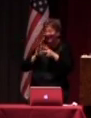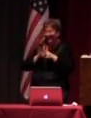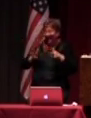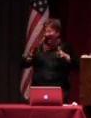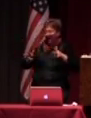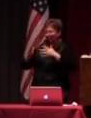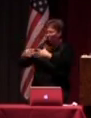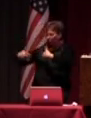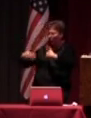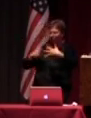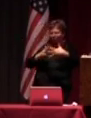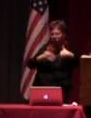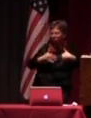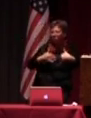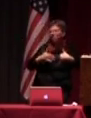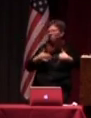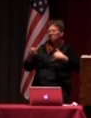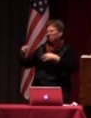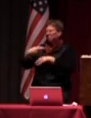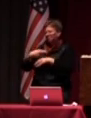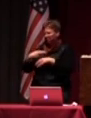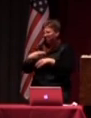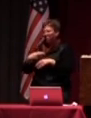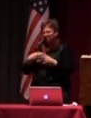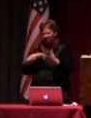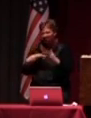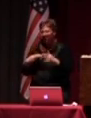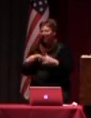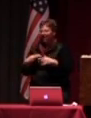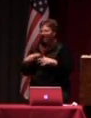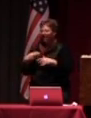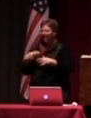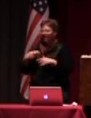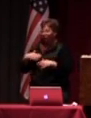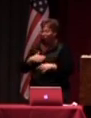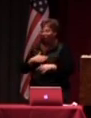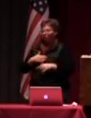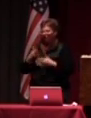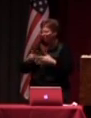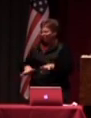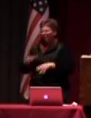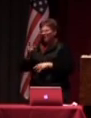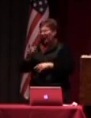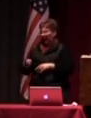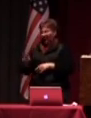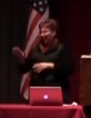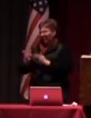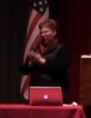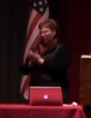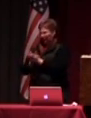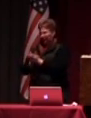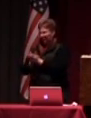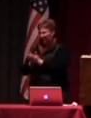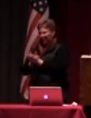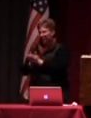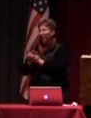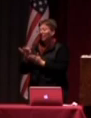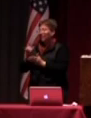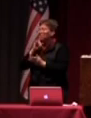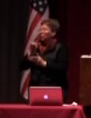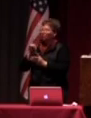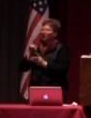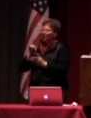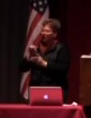heroically during the battle, but Villeneuve lost more than half his ships and thousands of sailors. This was really the turning point for